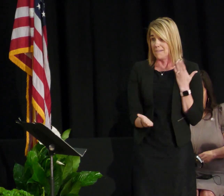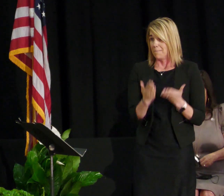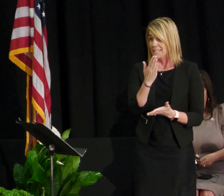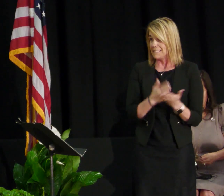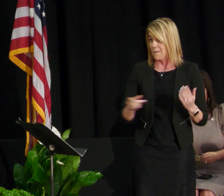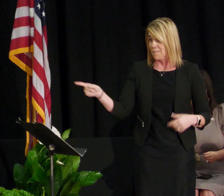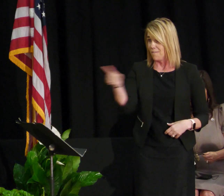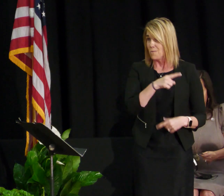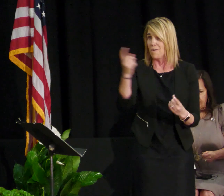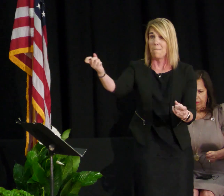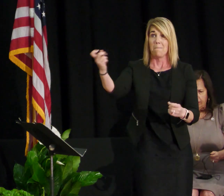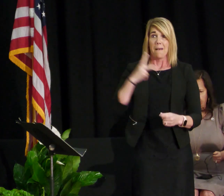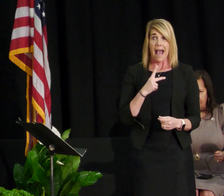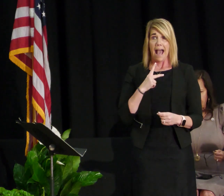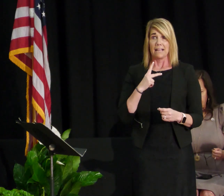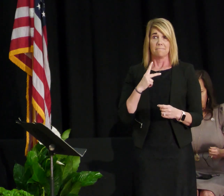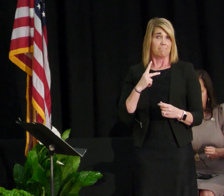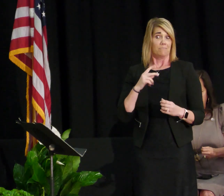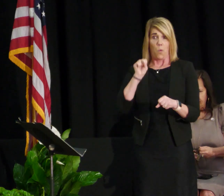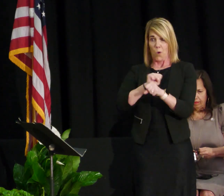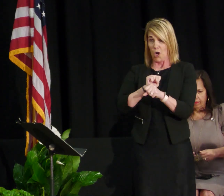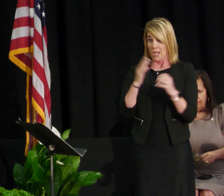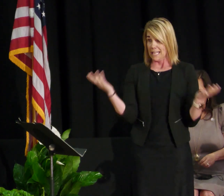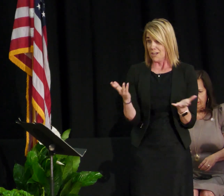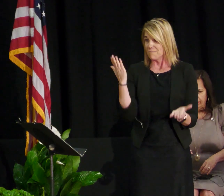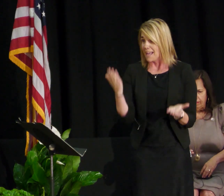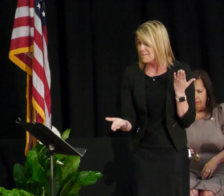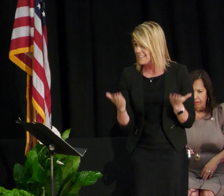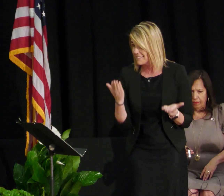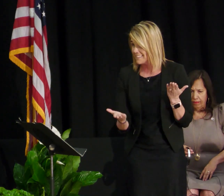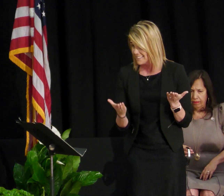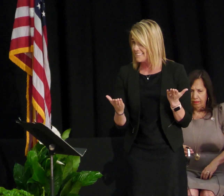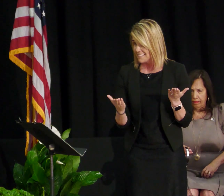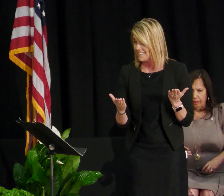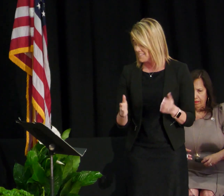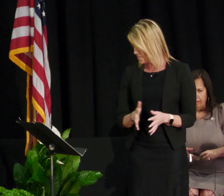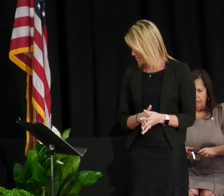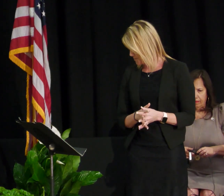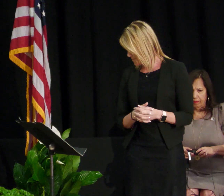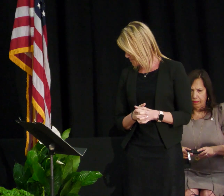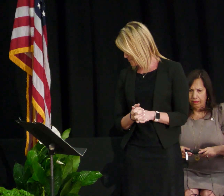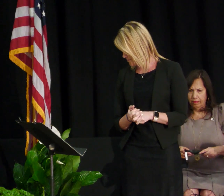and visit us. And maybe some of you will return. Maybe to work here.